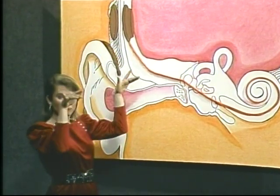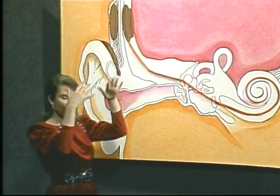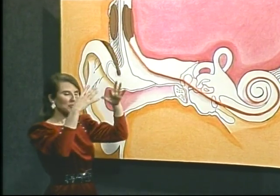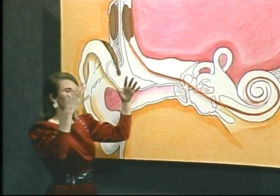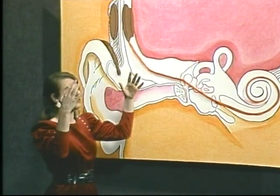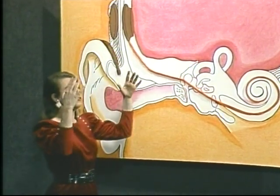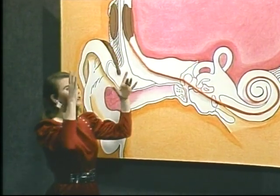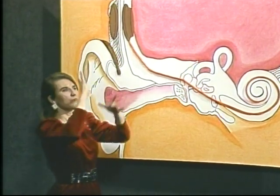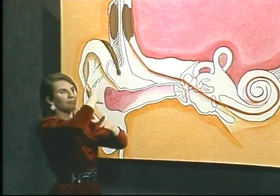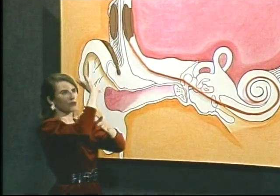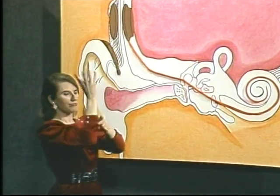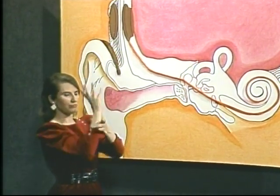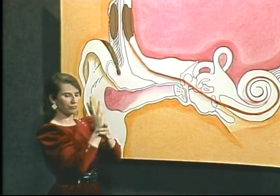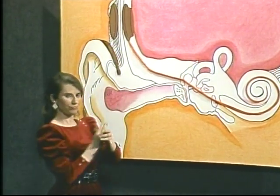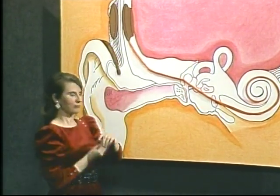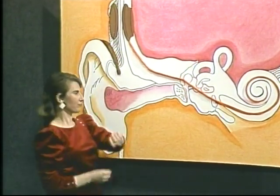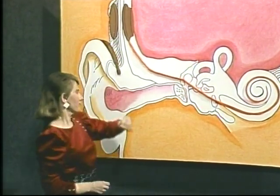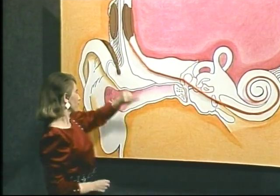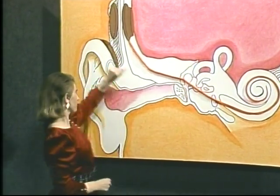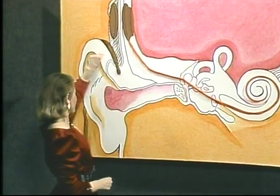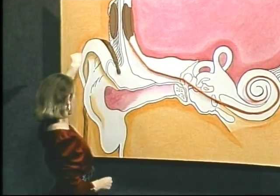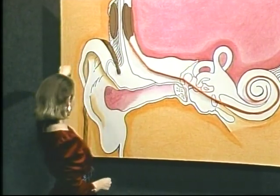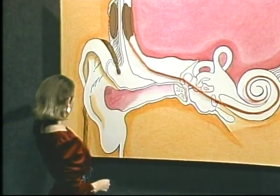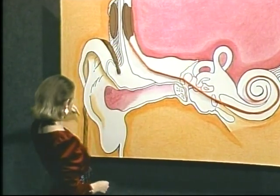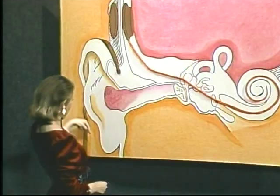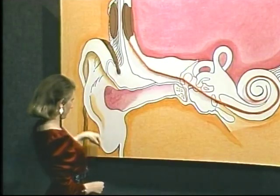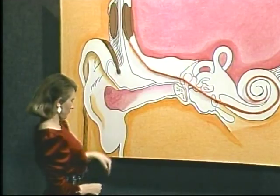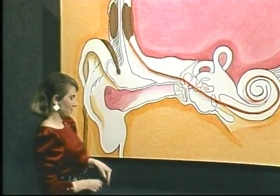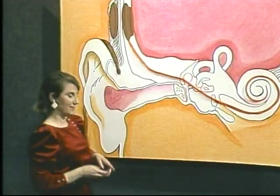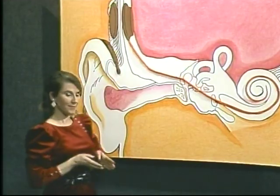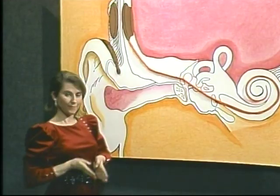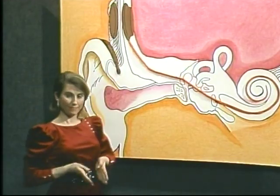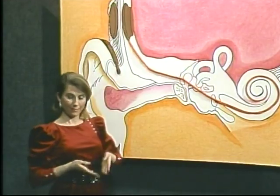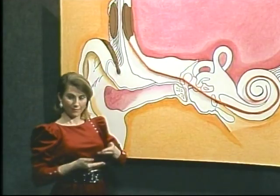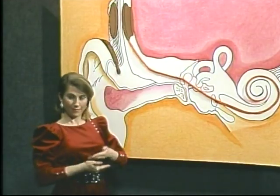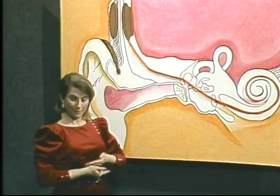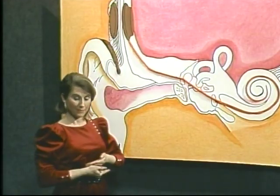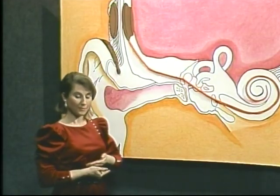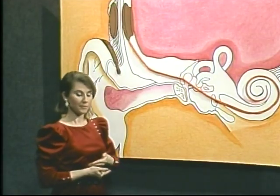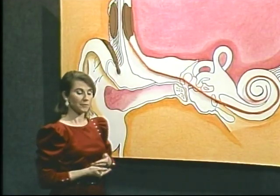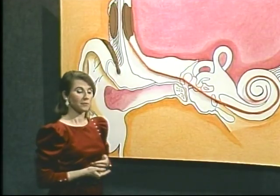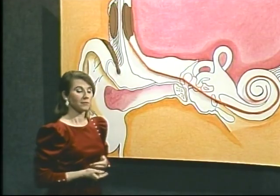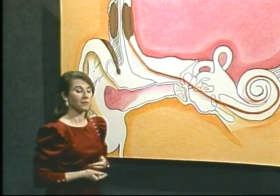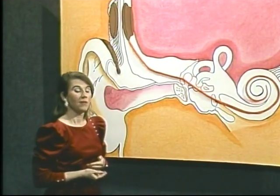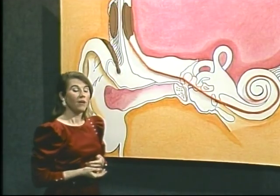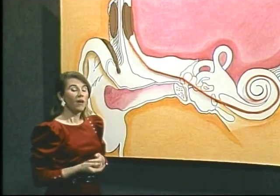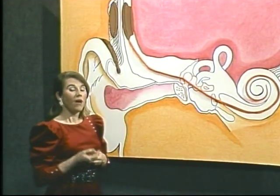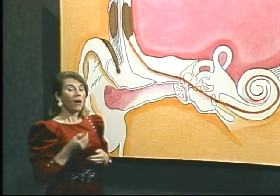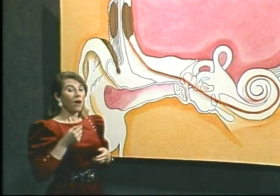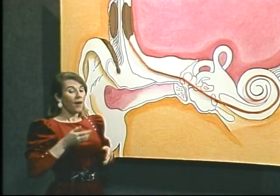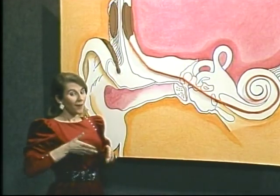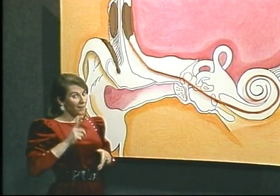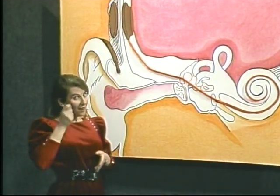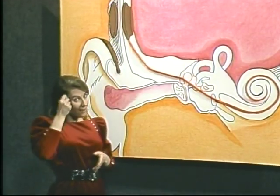and with all the environmental sounds are brought into the microphone and sent to our processor.